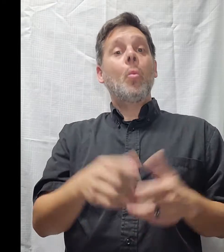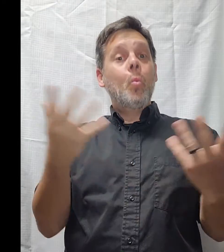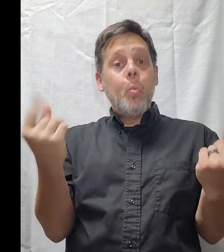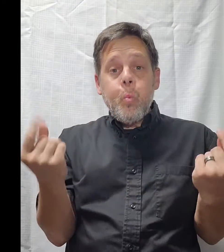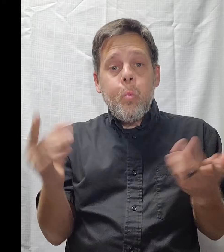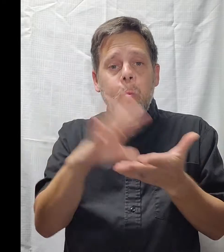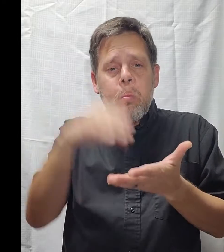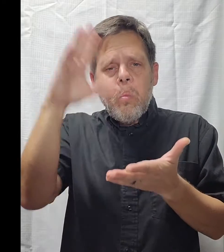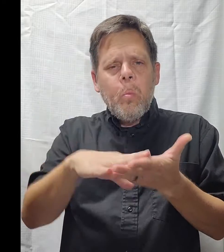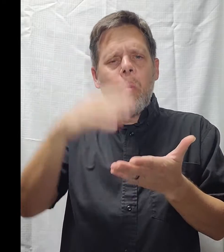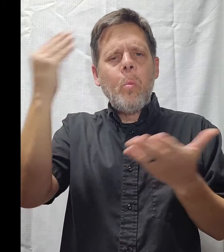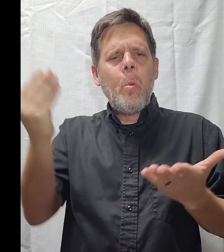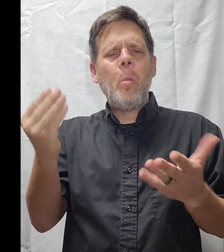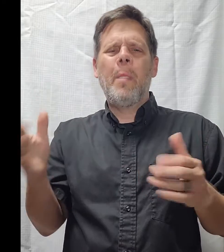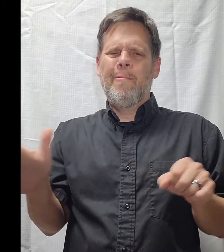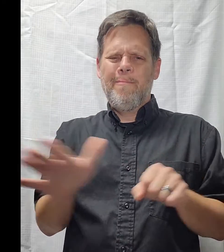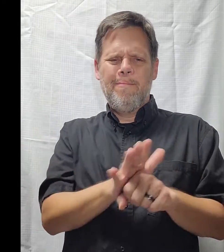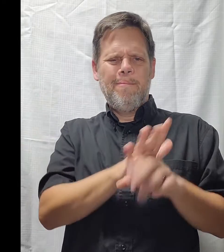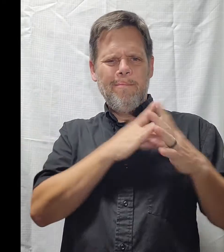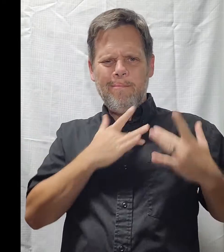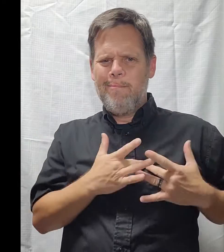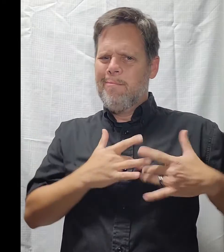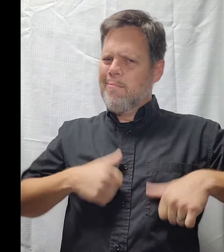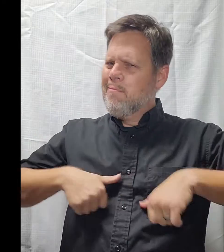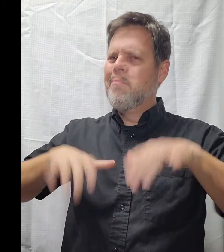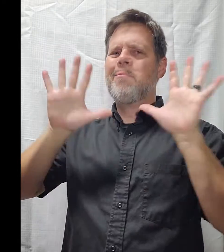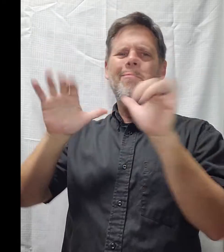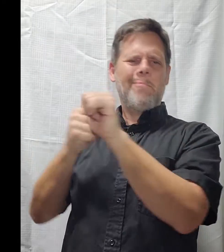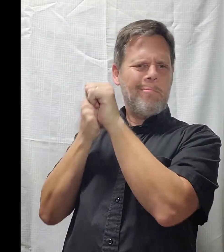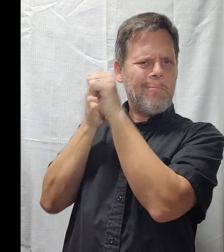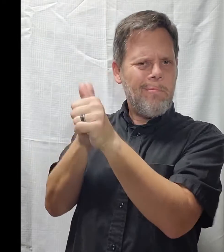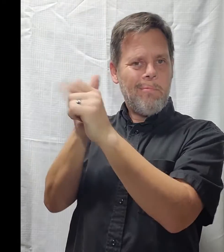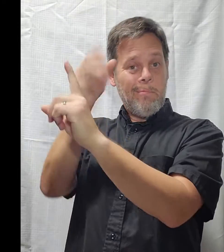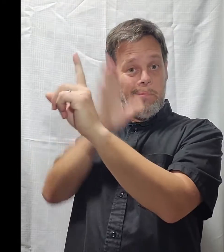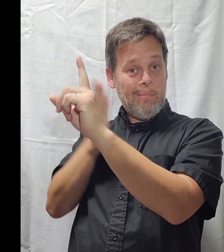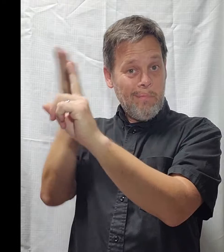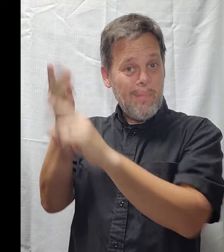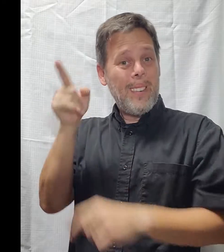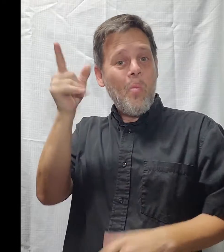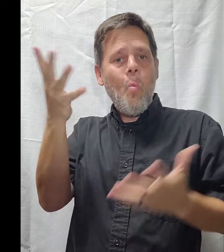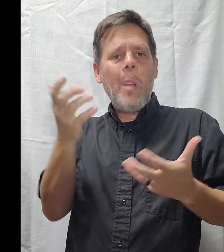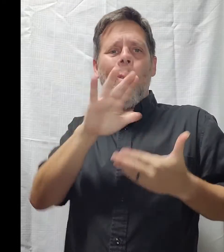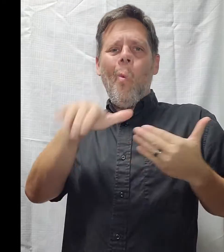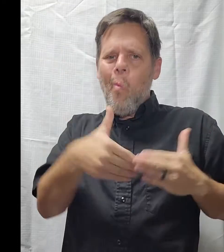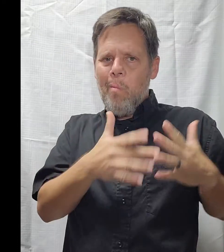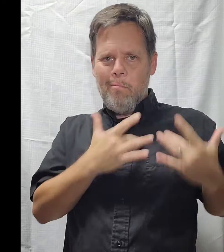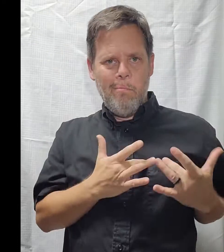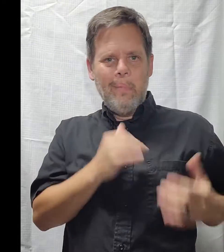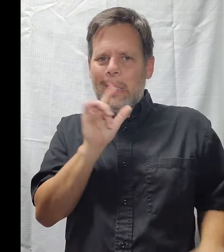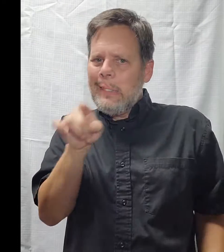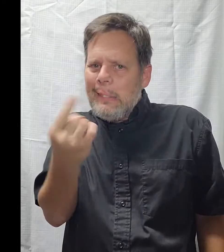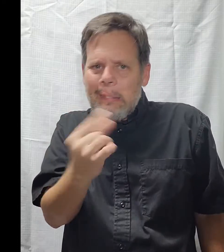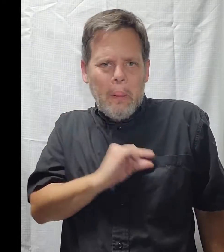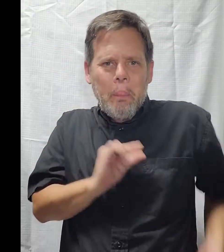lean into this idea of really surrendering an undivided heart. God wants our whole heart, not just